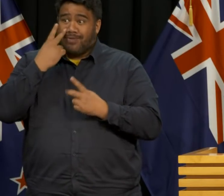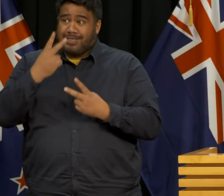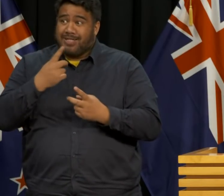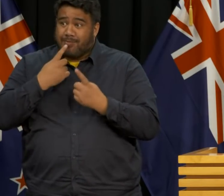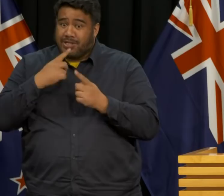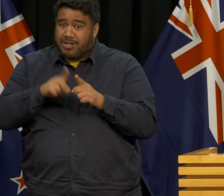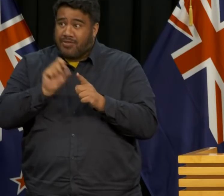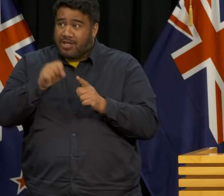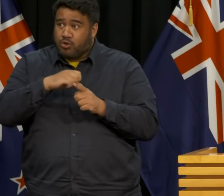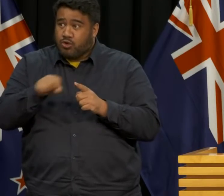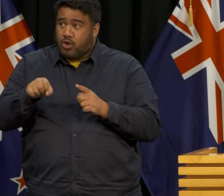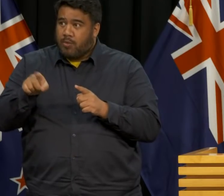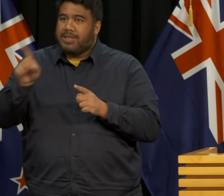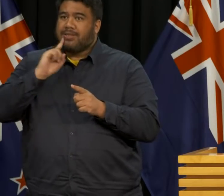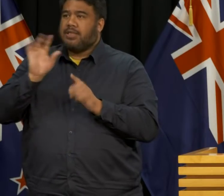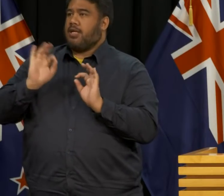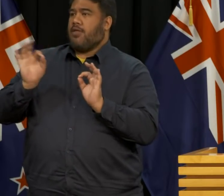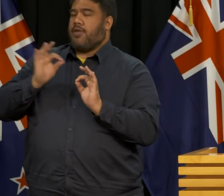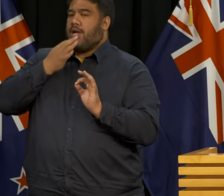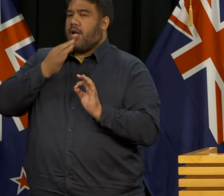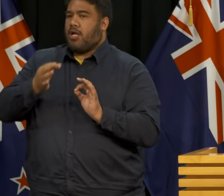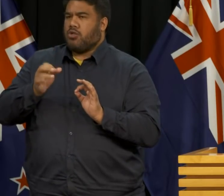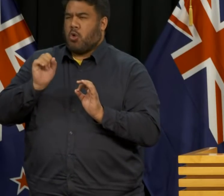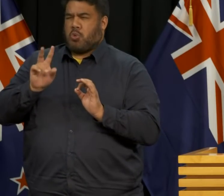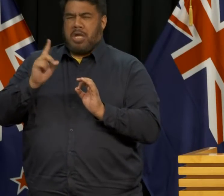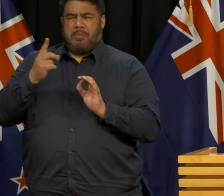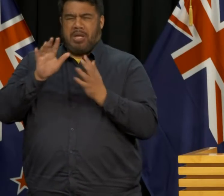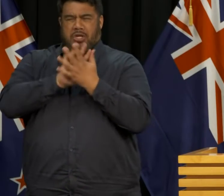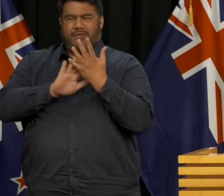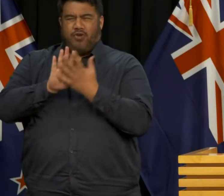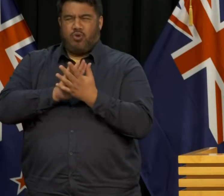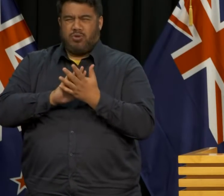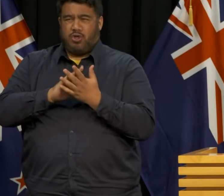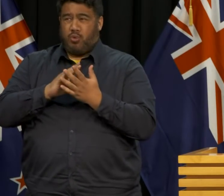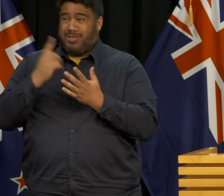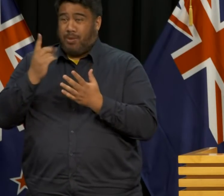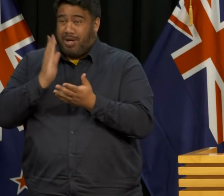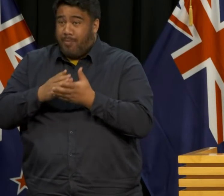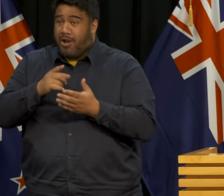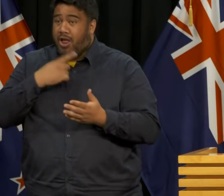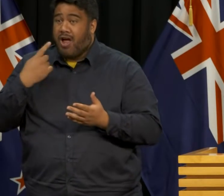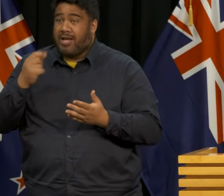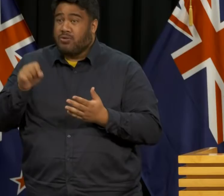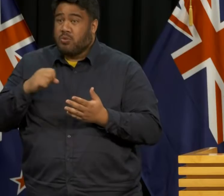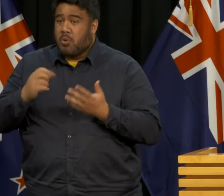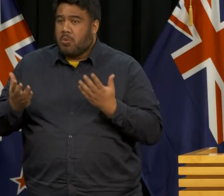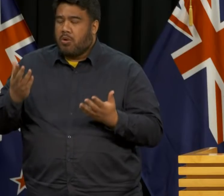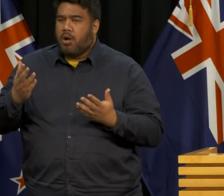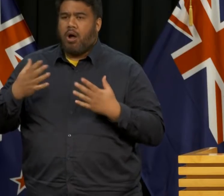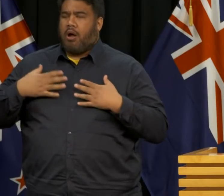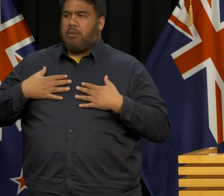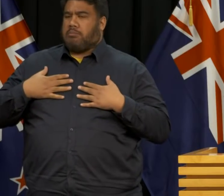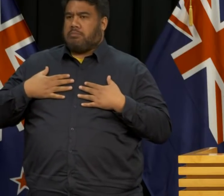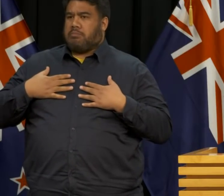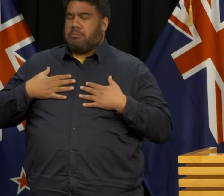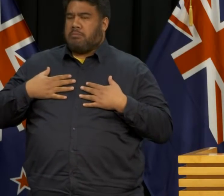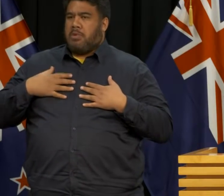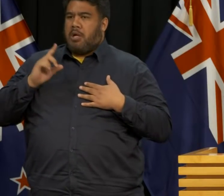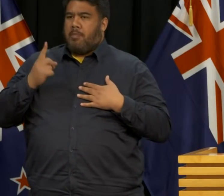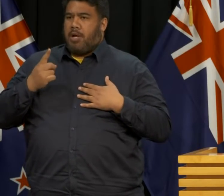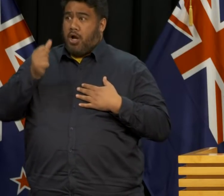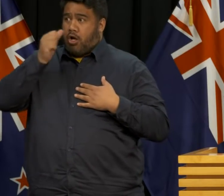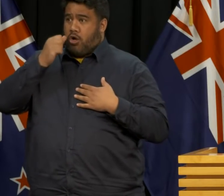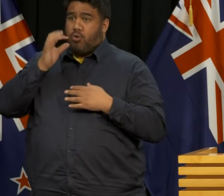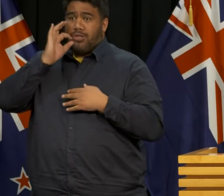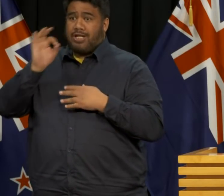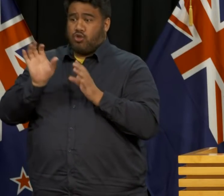lying? Look, that's a matter for Todd Muller and for the National Party. It is clear, however, that over the course of the last week, the National